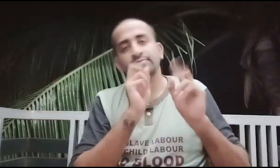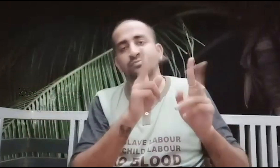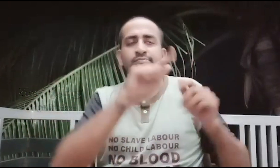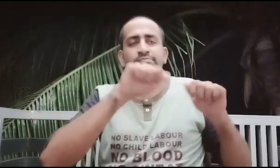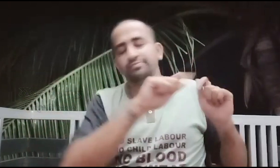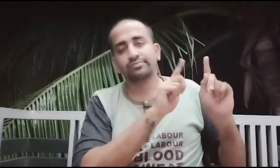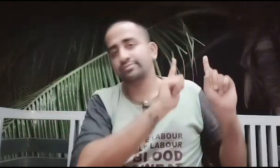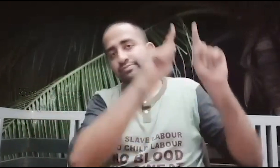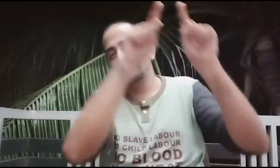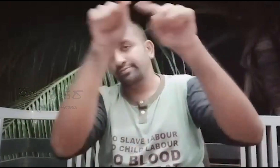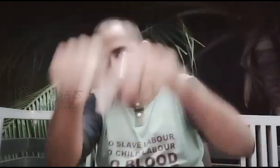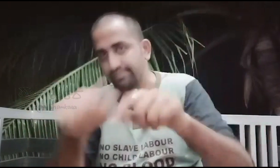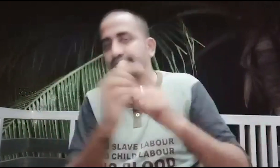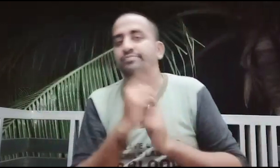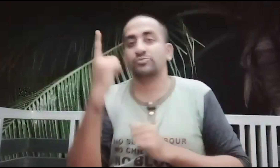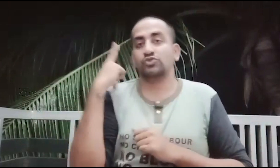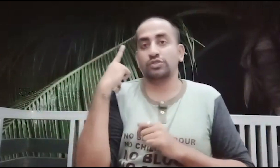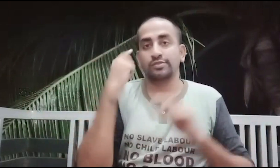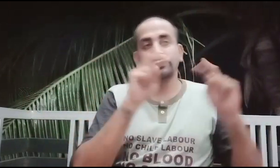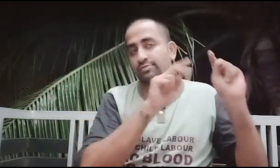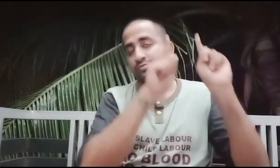"Bring the man here." So they all brought him to the court.